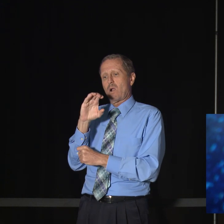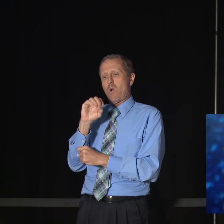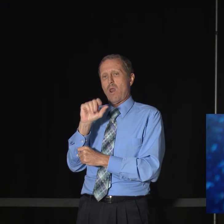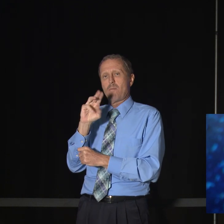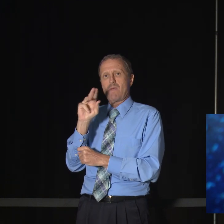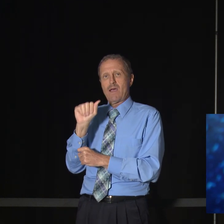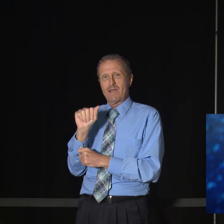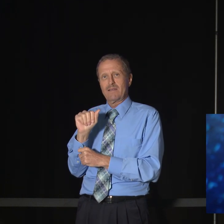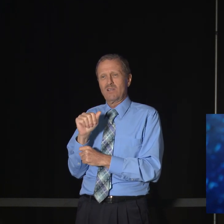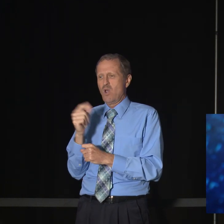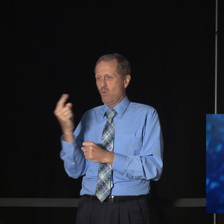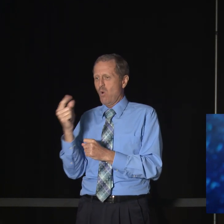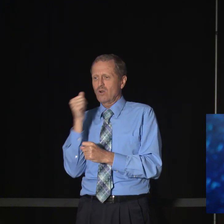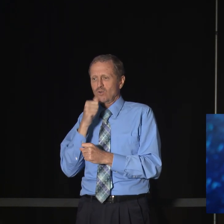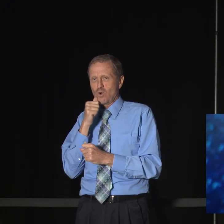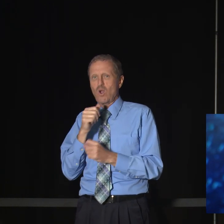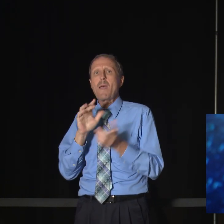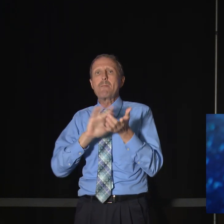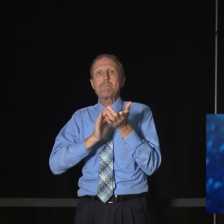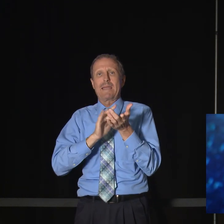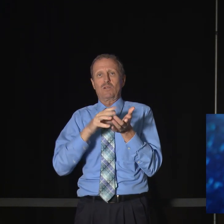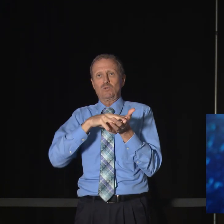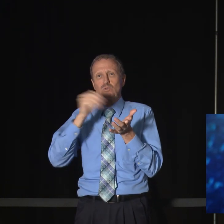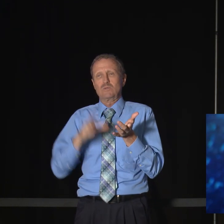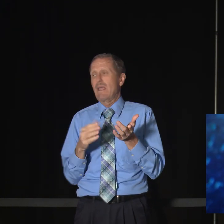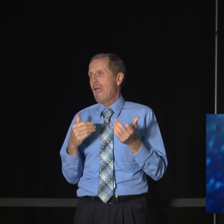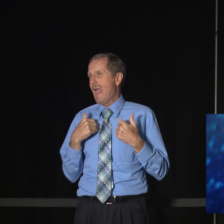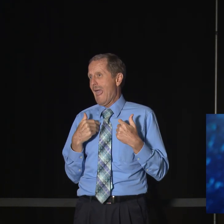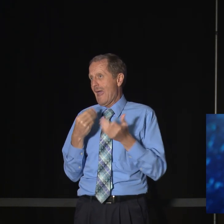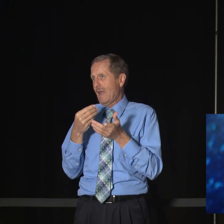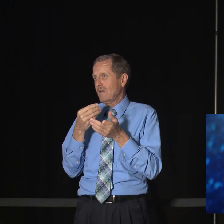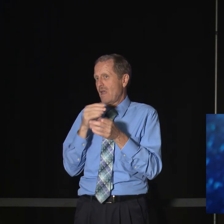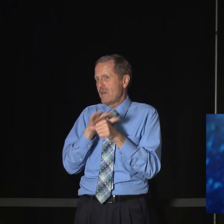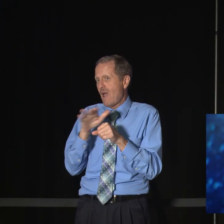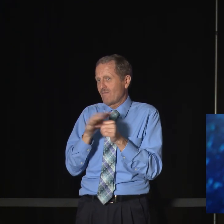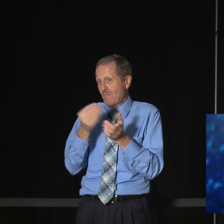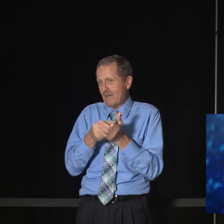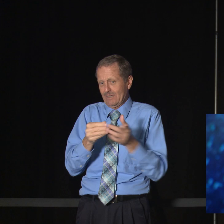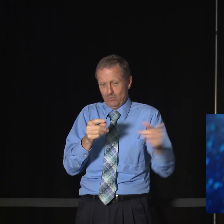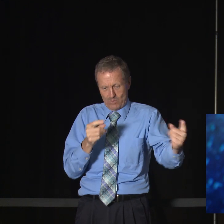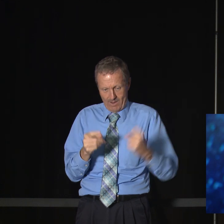medical student. She had money only to go to the border.